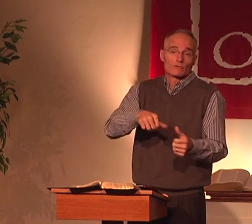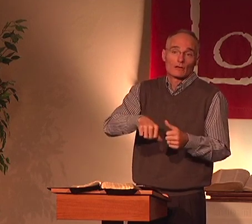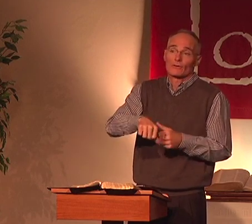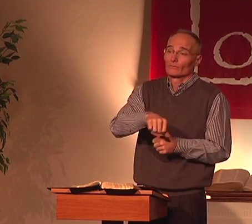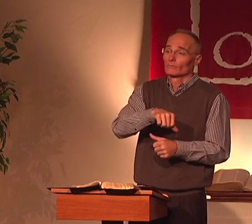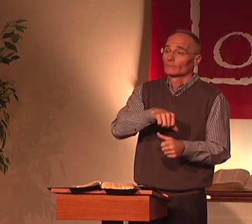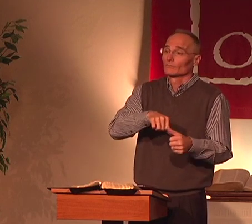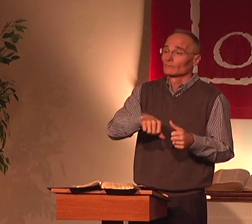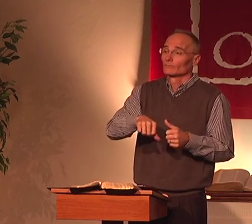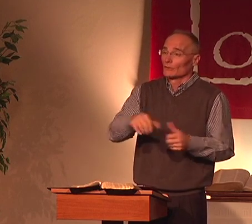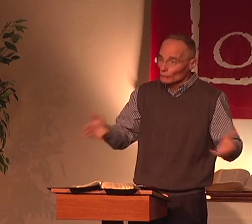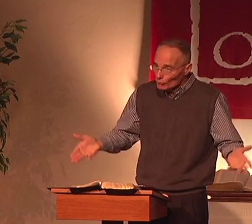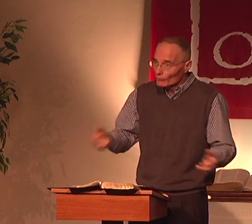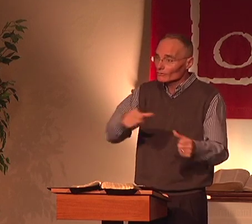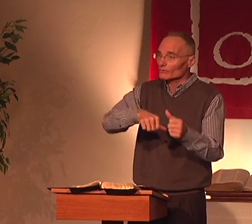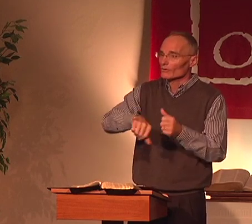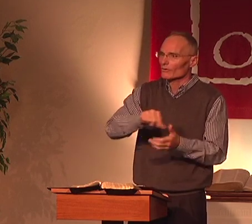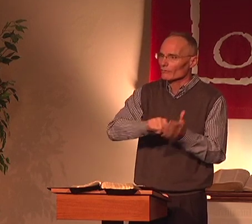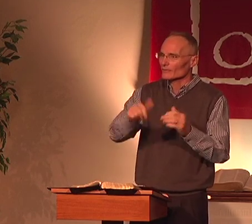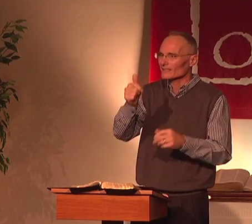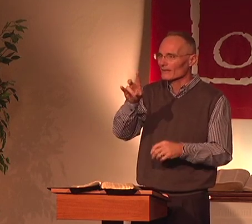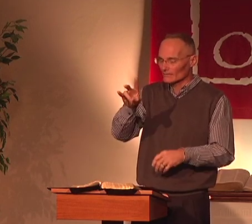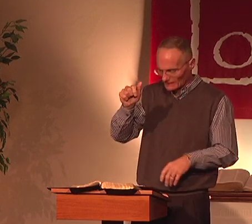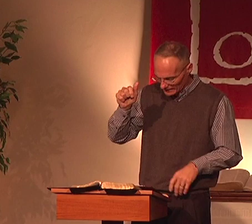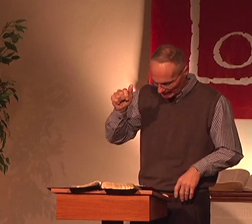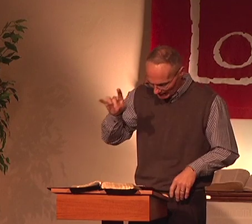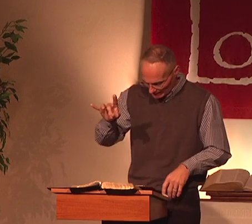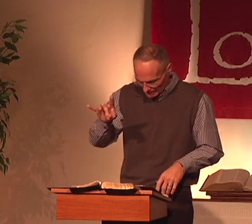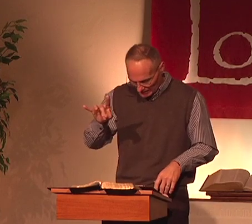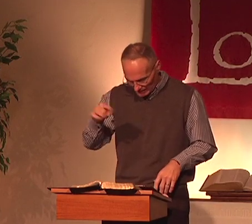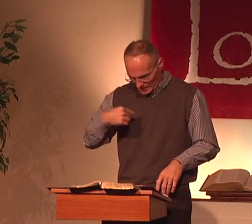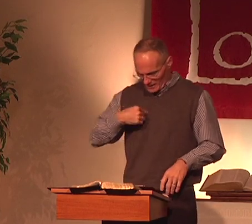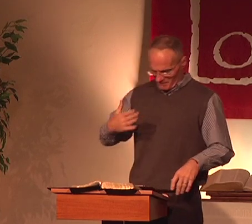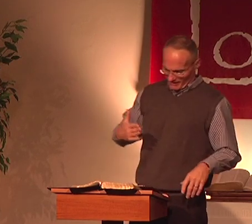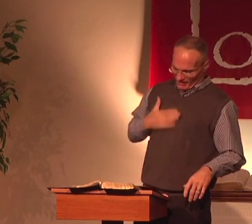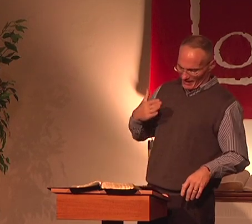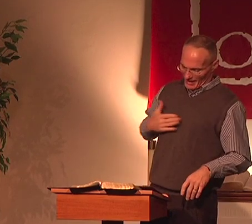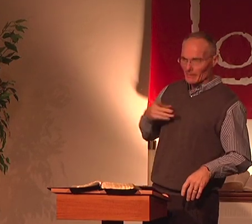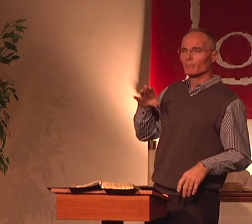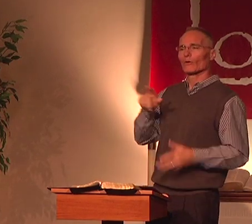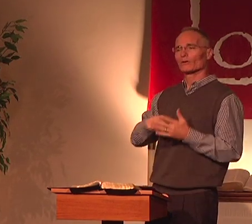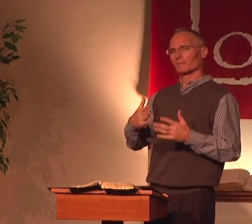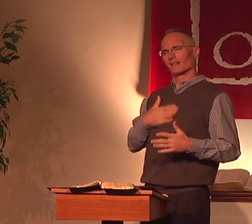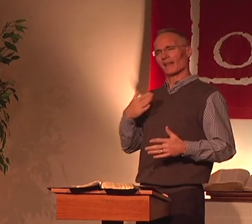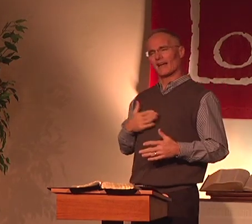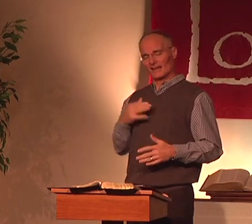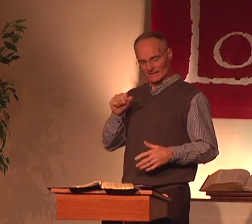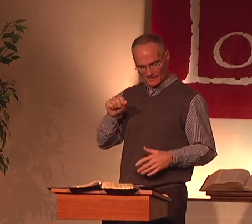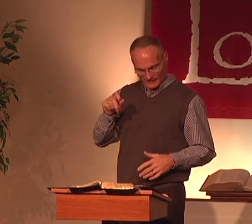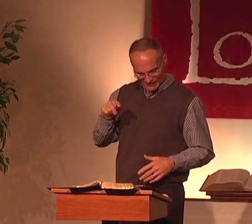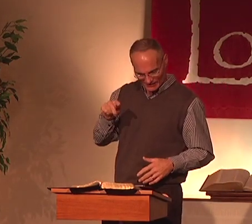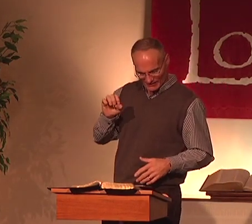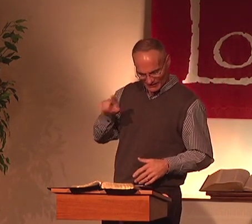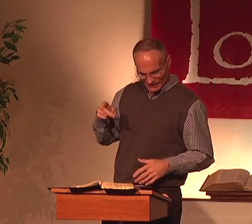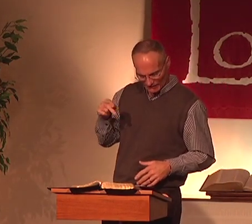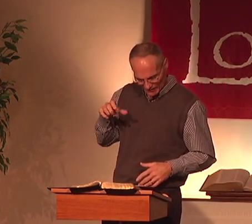Each Other Encourage Each Other Verse 17 And 18 It says I'm glad Paul says I am glad